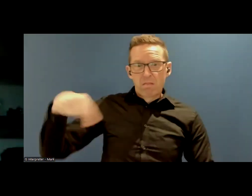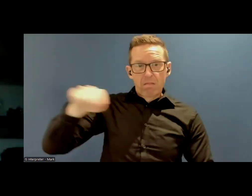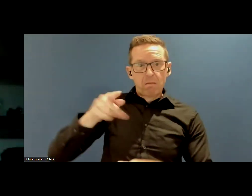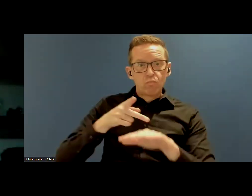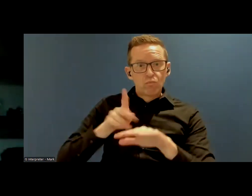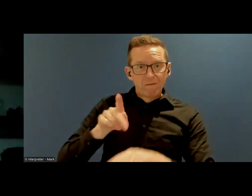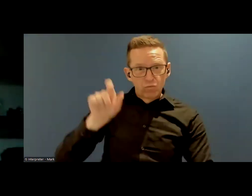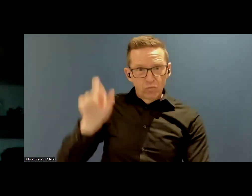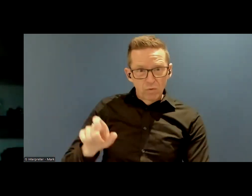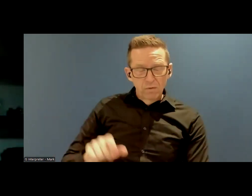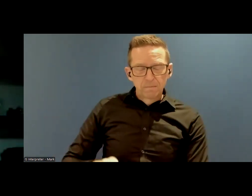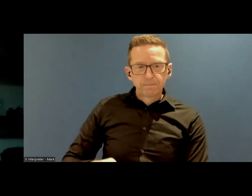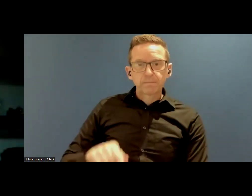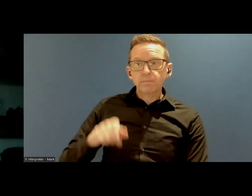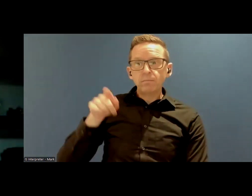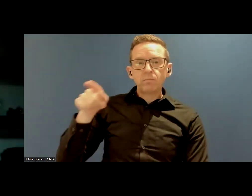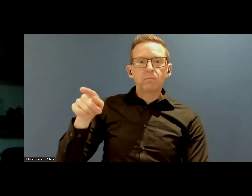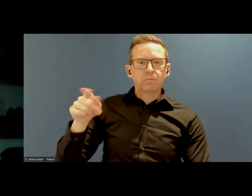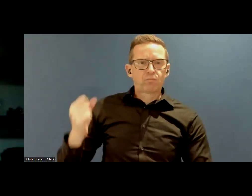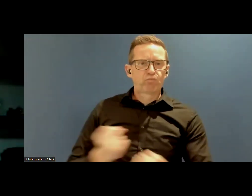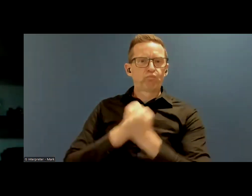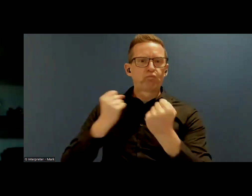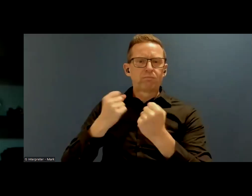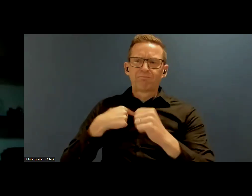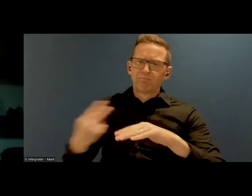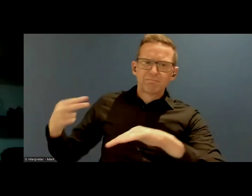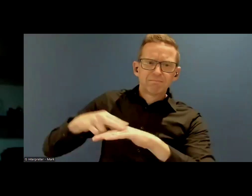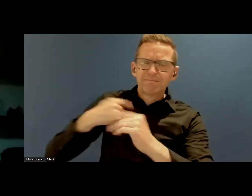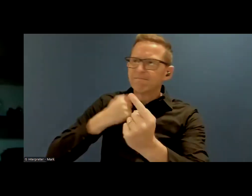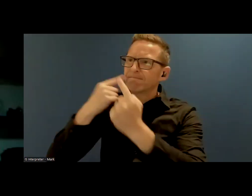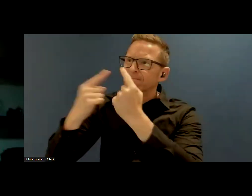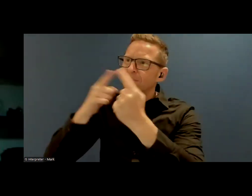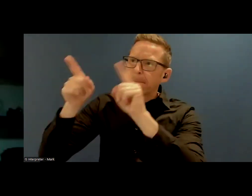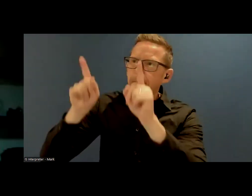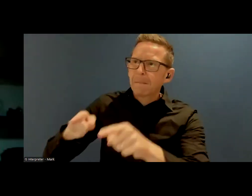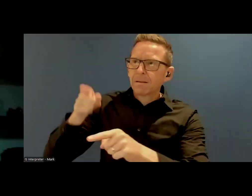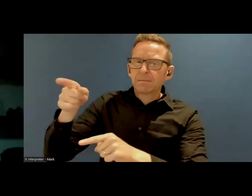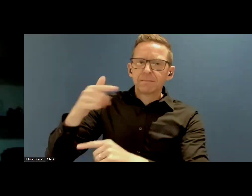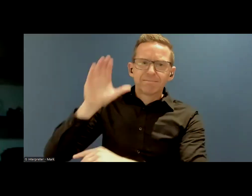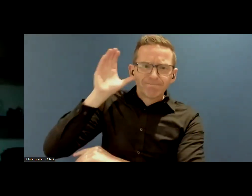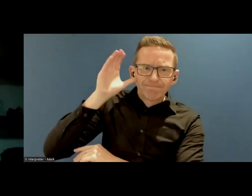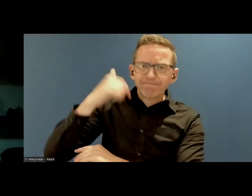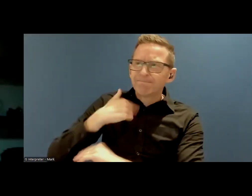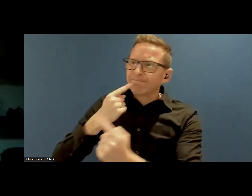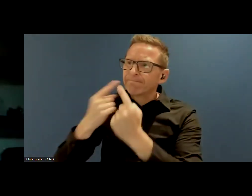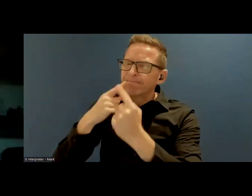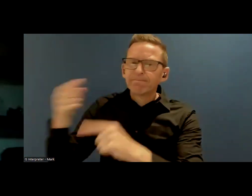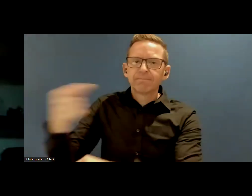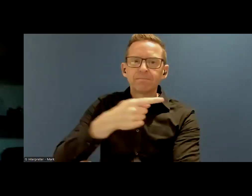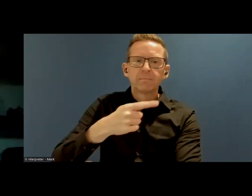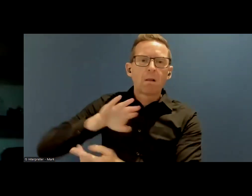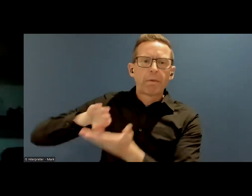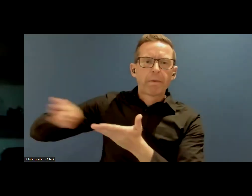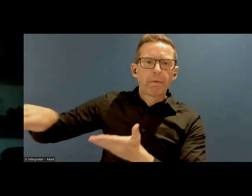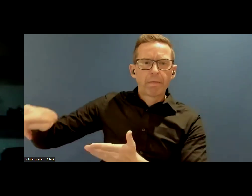will hold the voices of, quote, experts in disabilities. In countries like mine, for instance, this